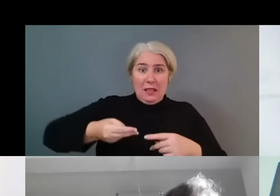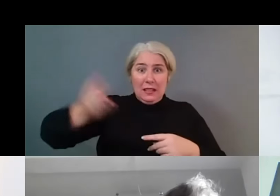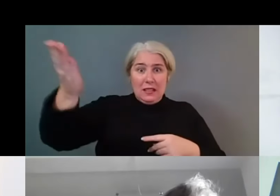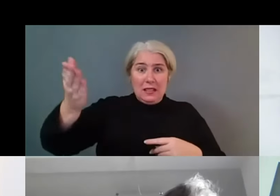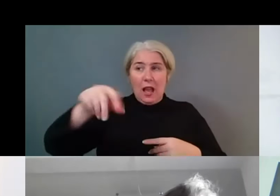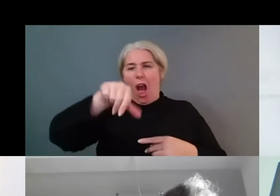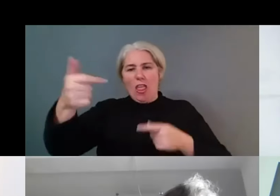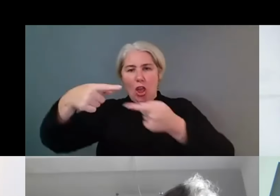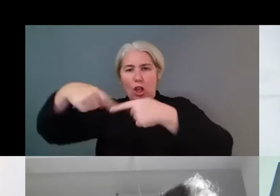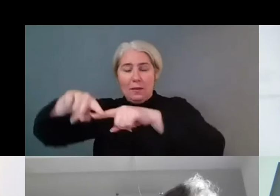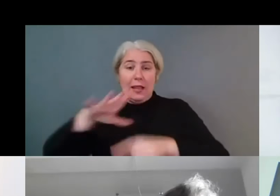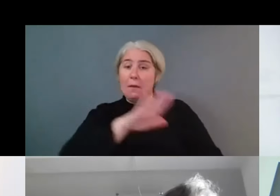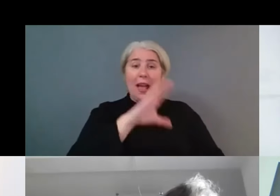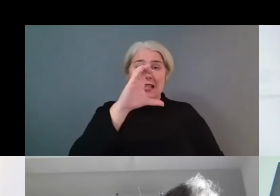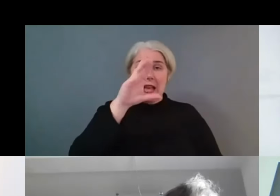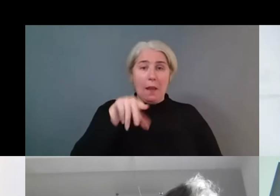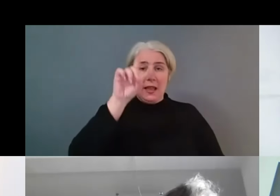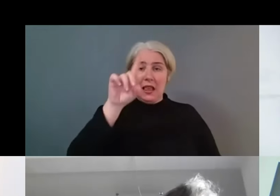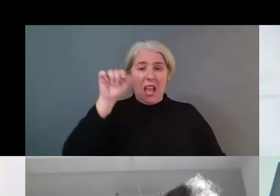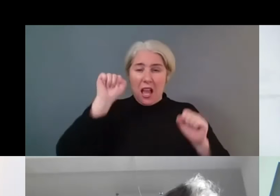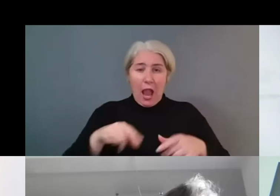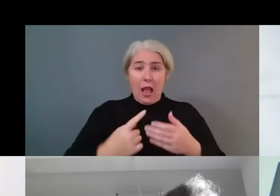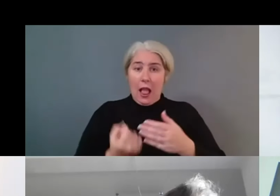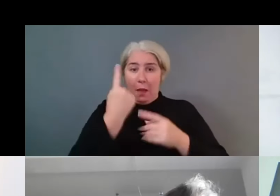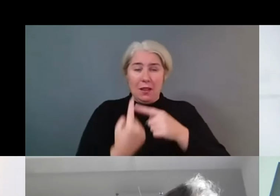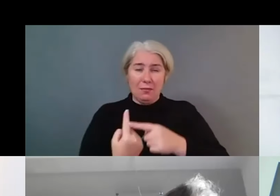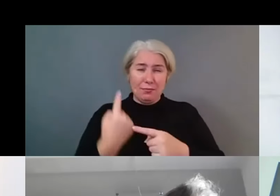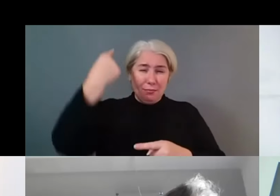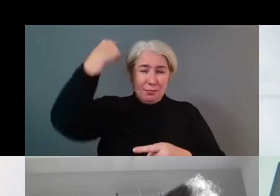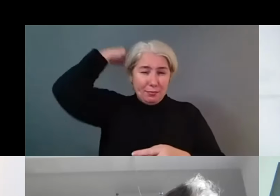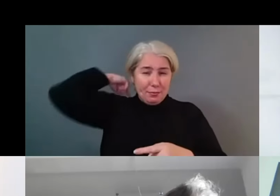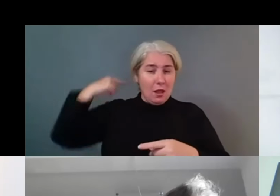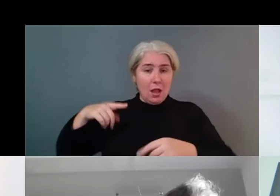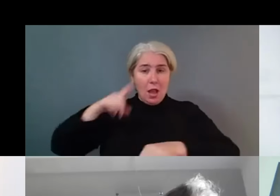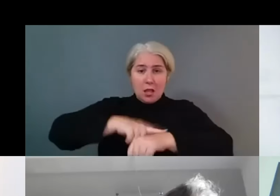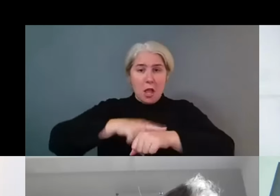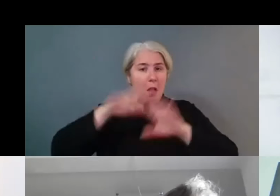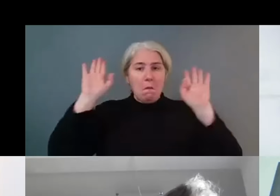committee. And also the committee can make exceptions from the exhaustion rule